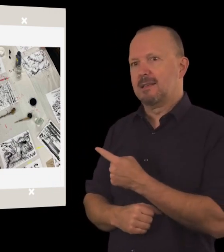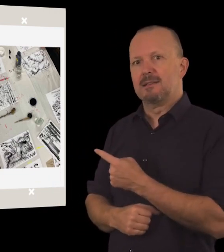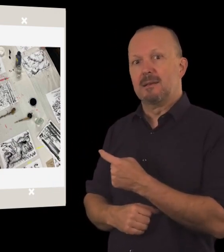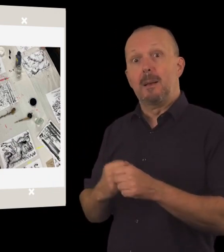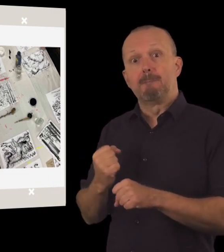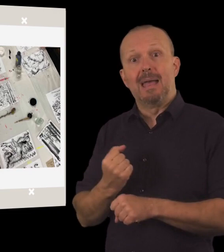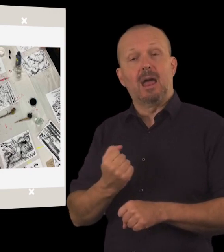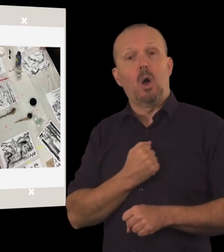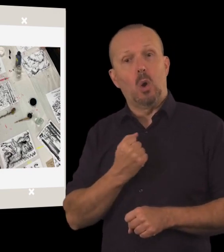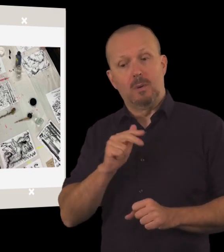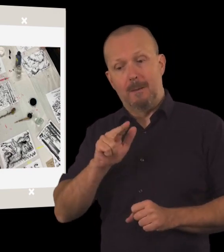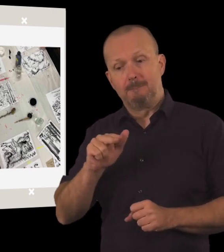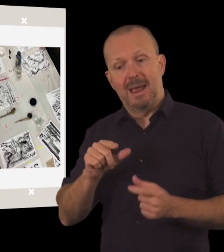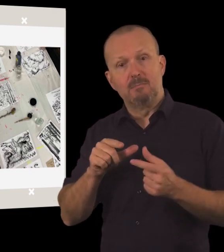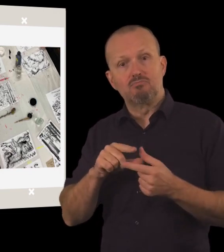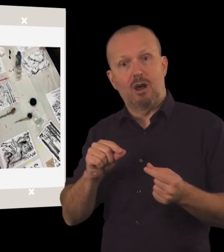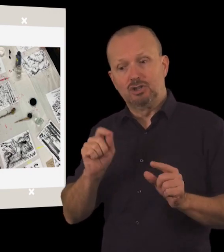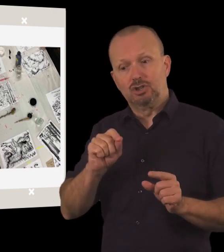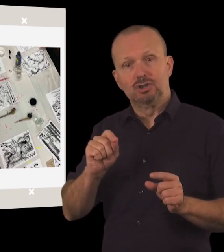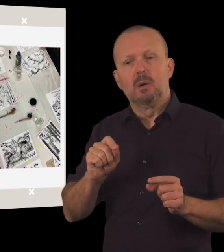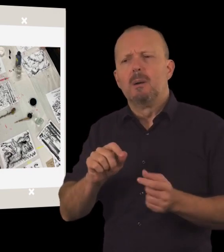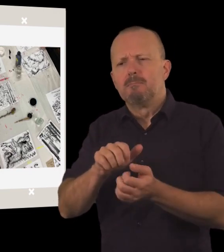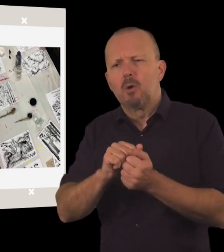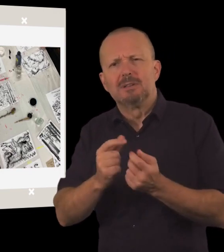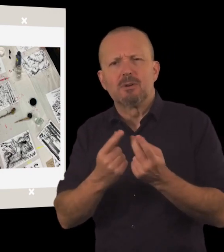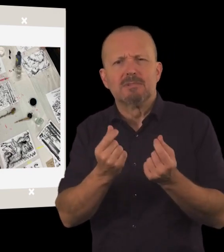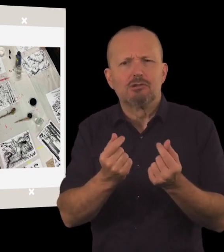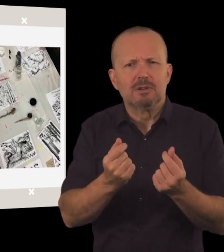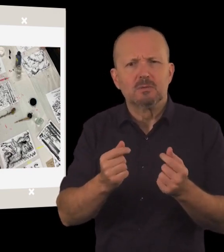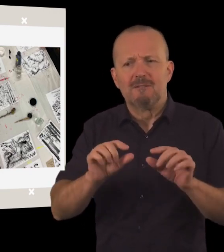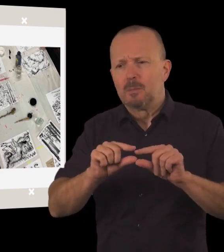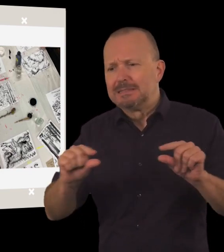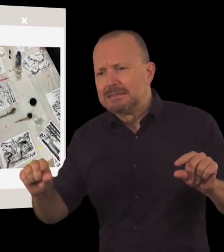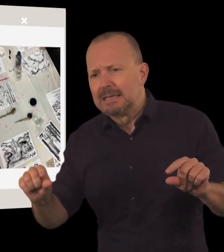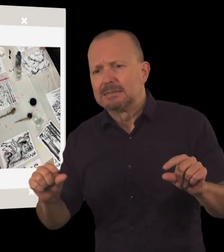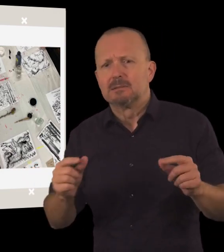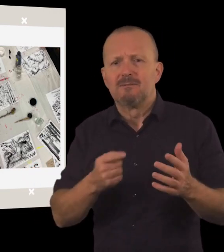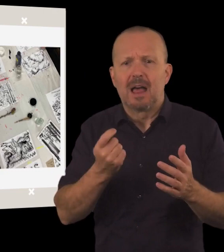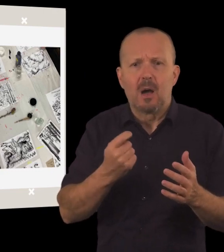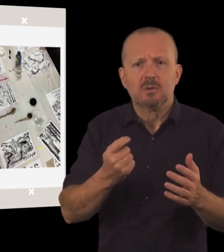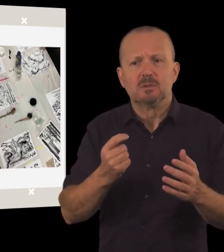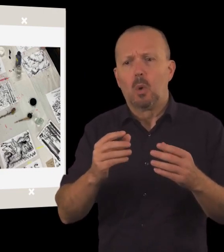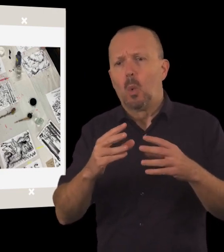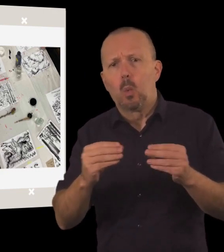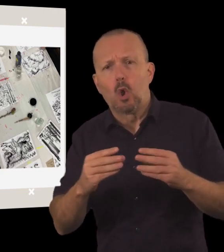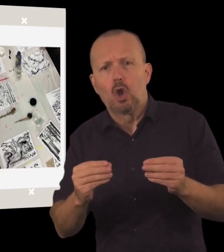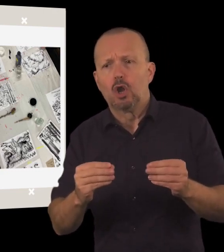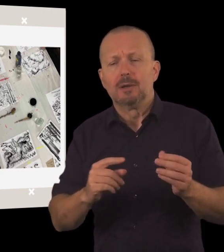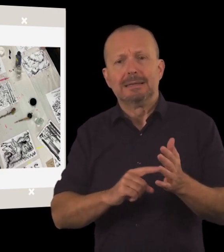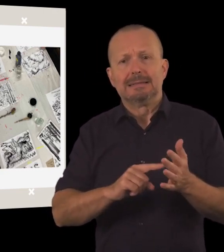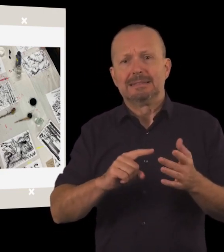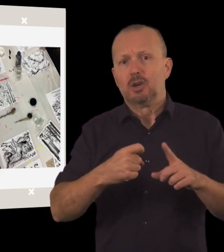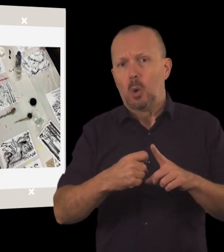all created different textures and the process was really fun. Another creative day I actually hosted this year